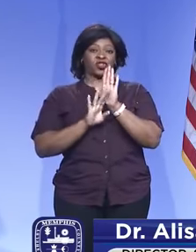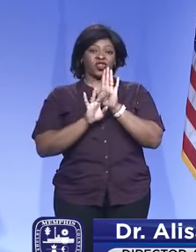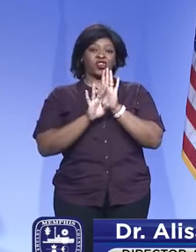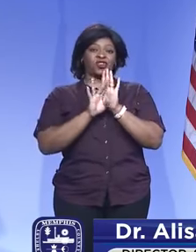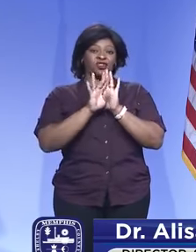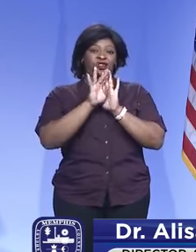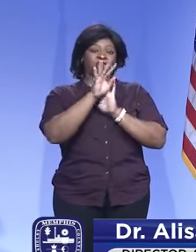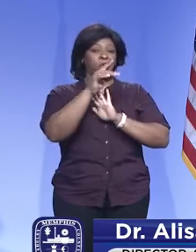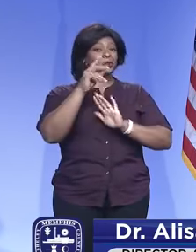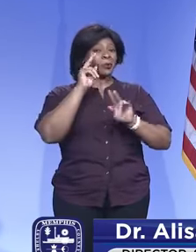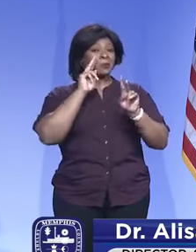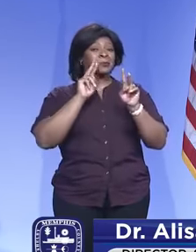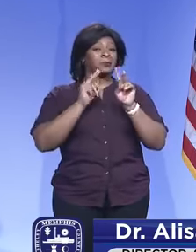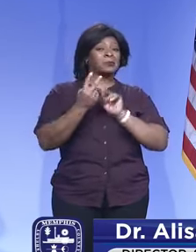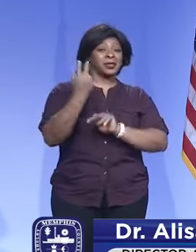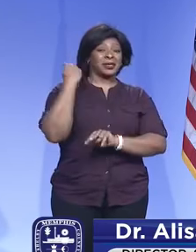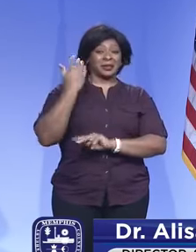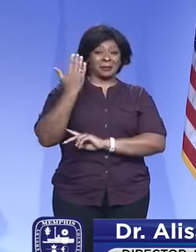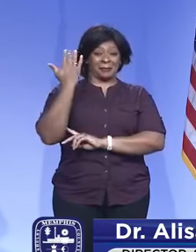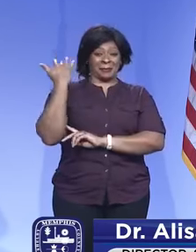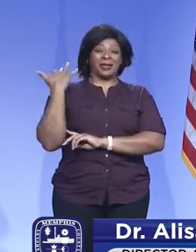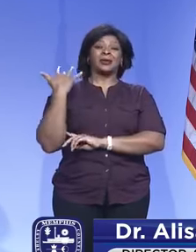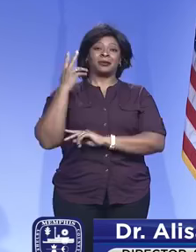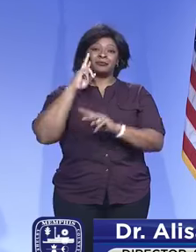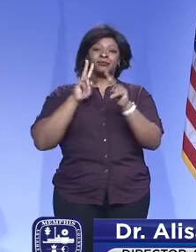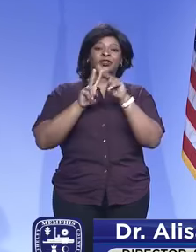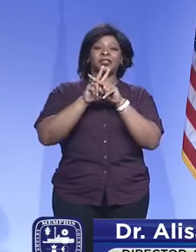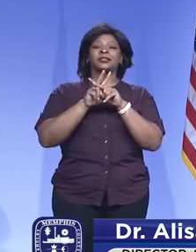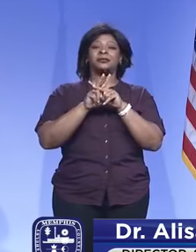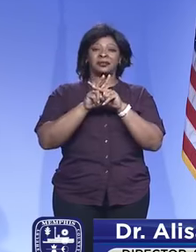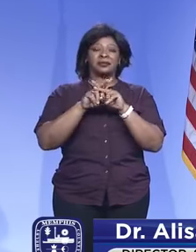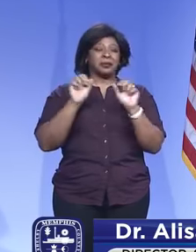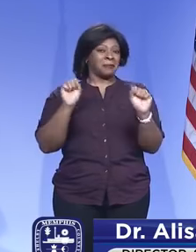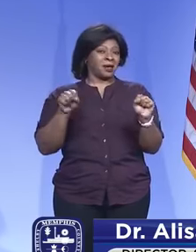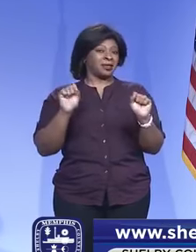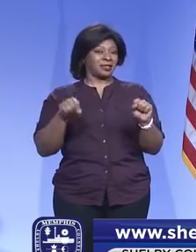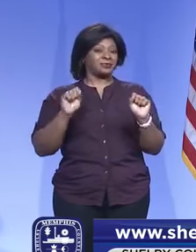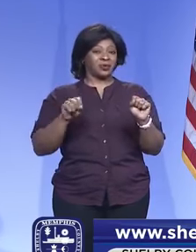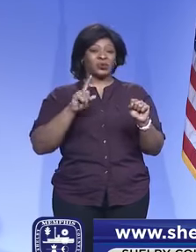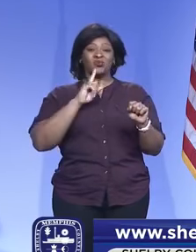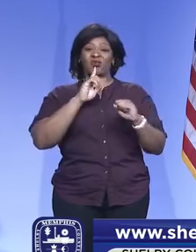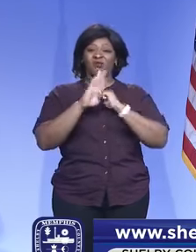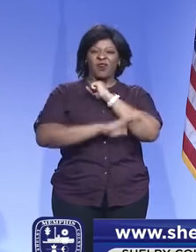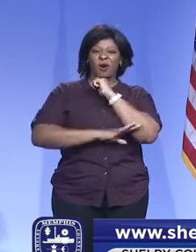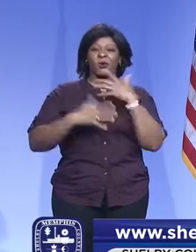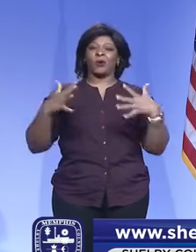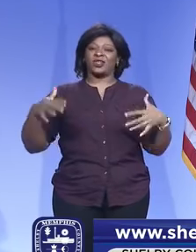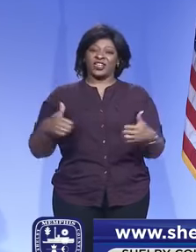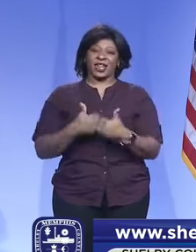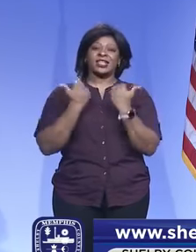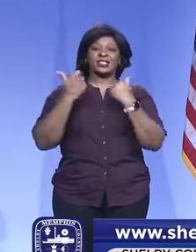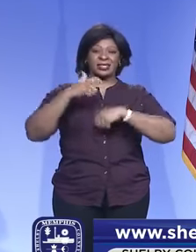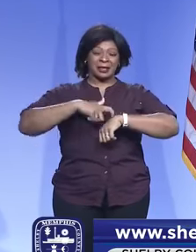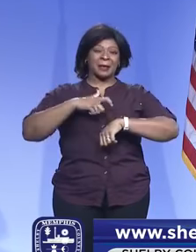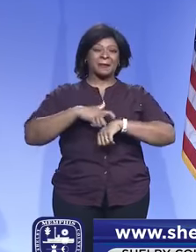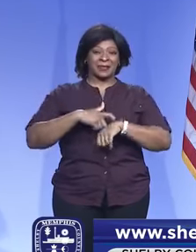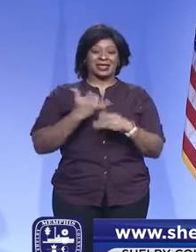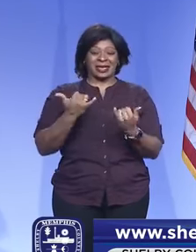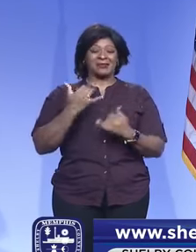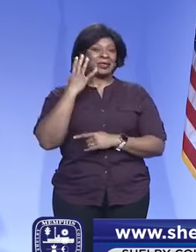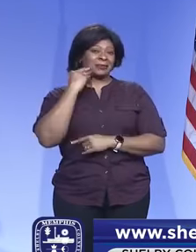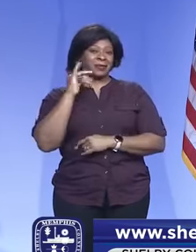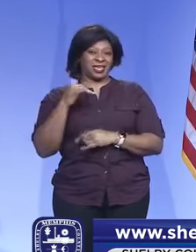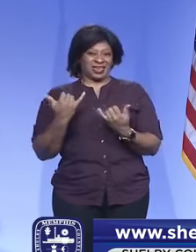We predicted some weeks back that we saw a foreshadowing of a very challenging fall, and we are in the middle of that.